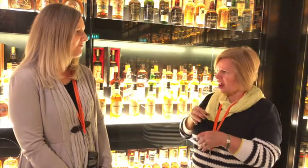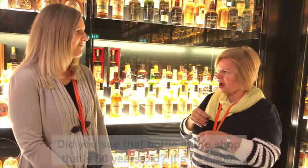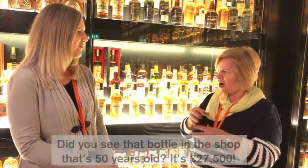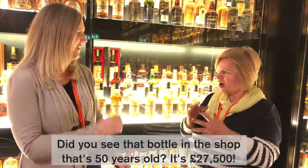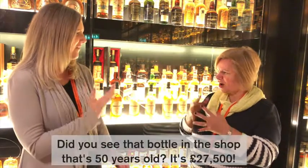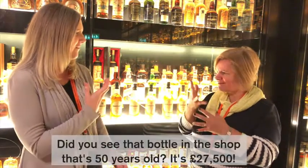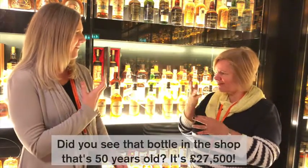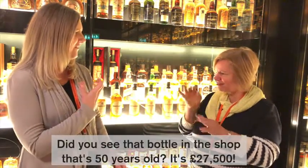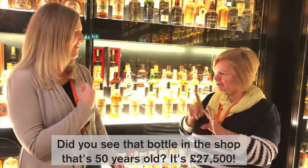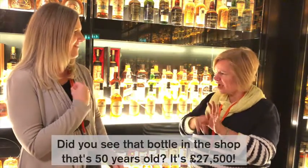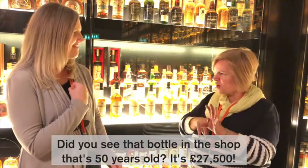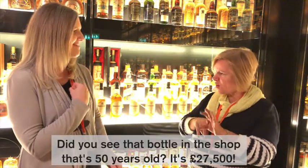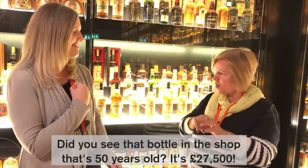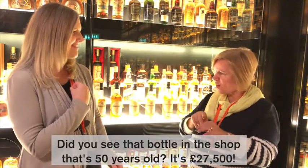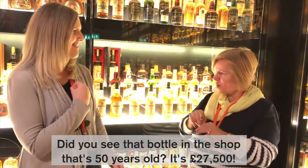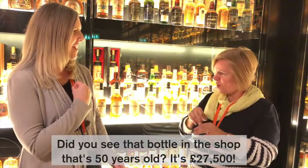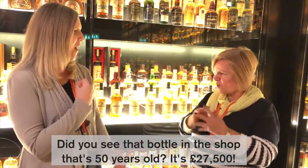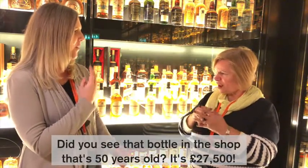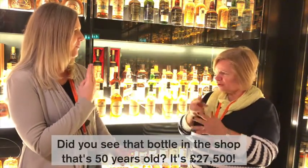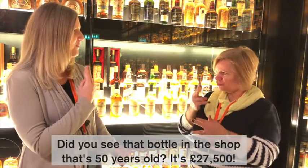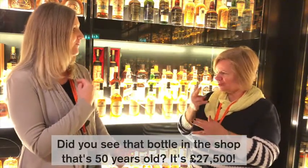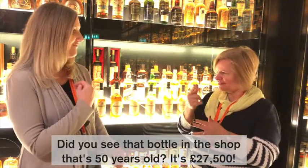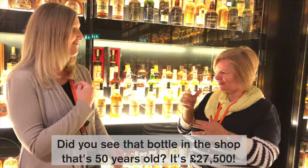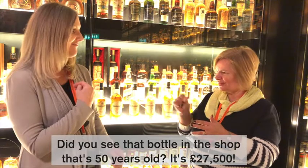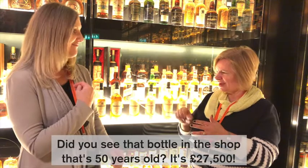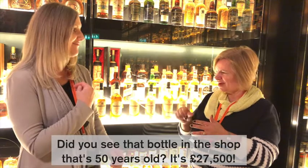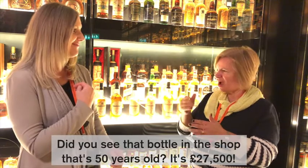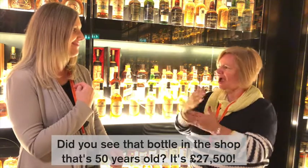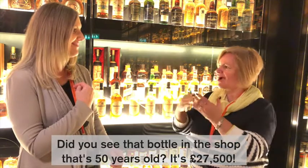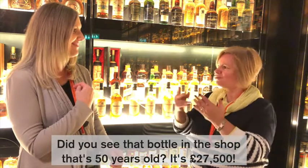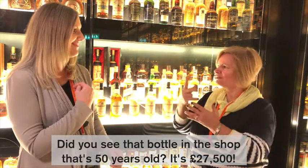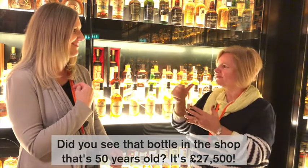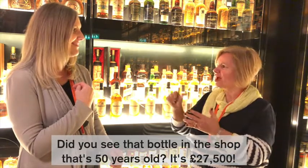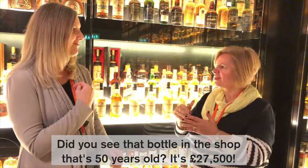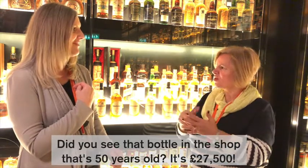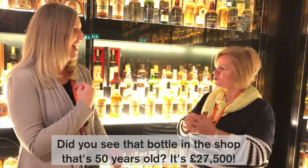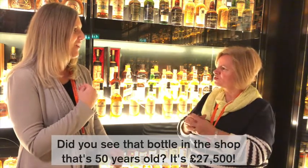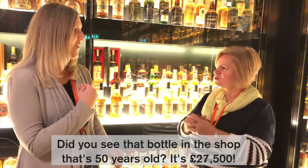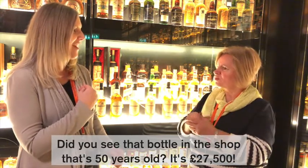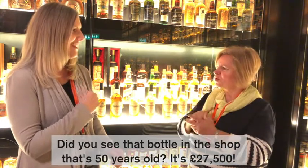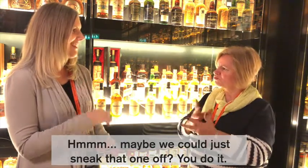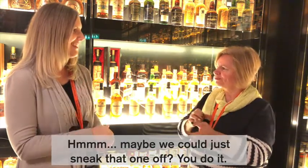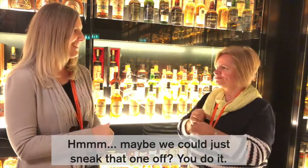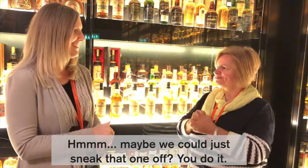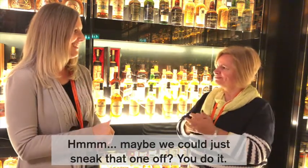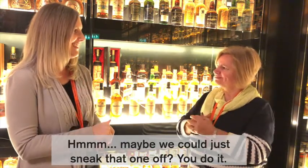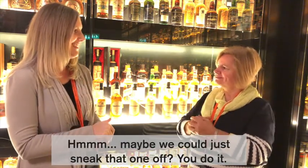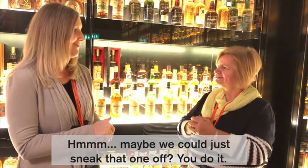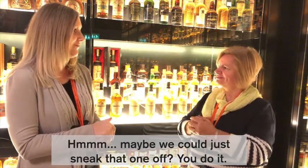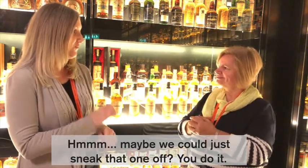Did you see the bottle in the shop, it's a 50 year old bottle, it's 27 and a half thousand pounds, hmm, maybe we could just